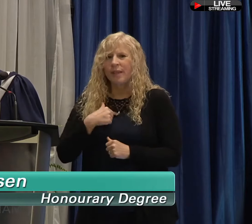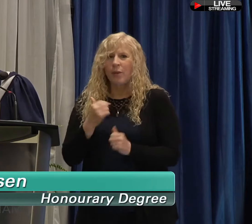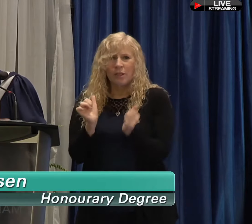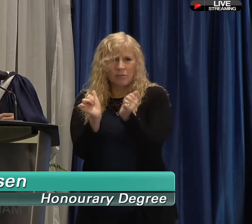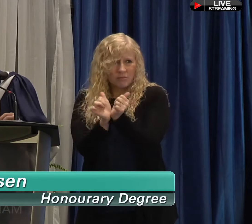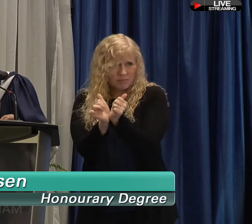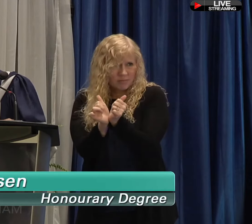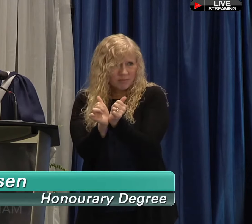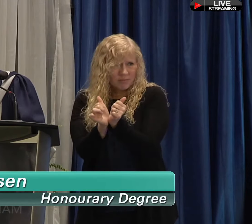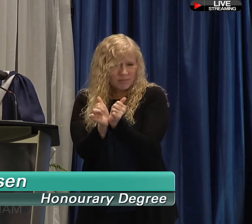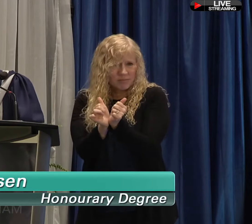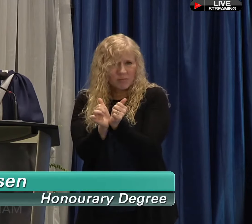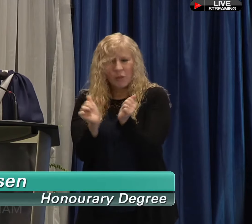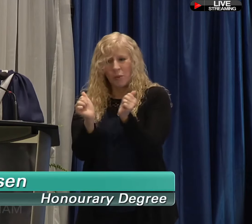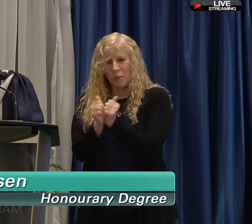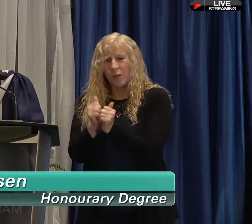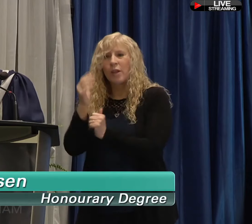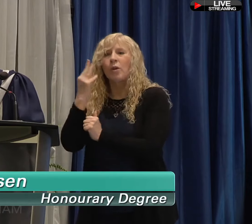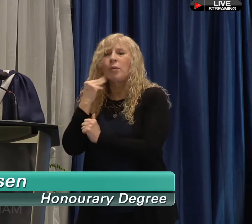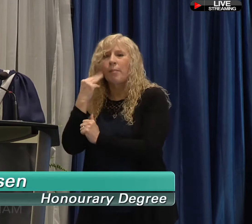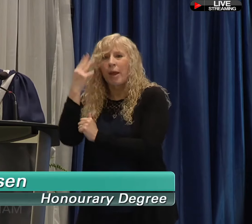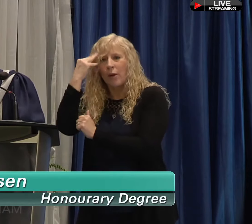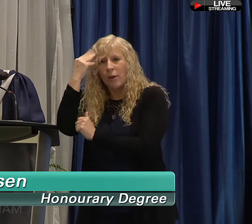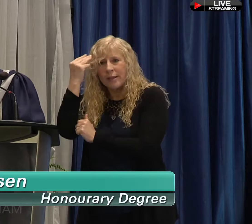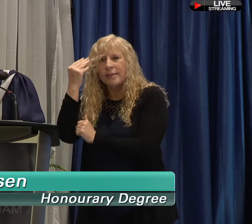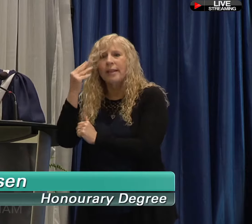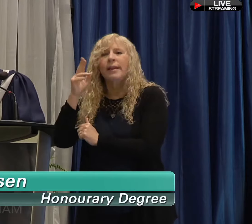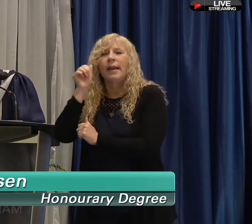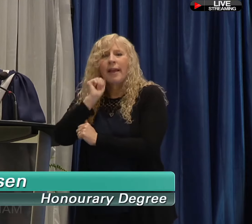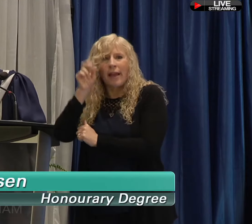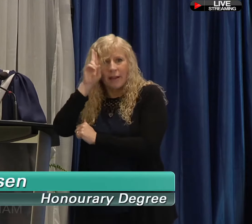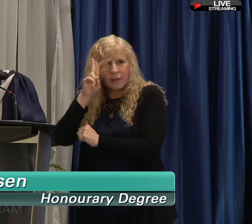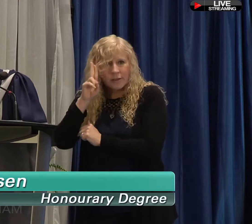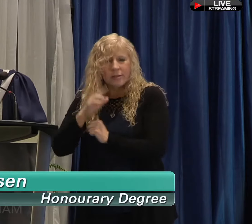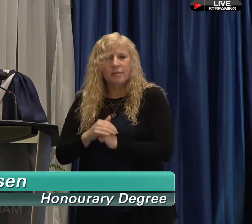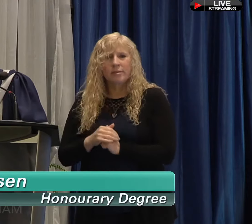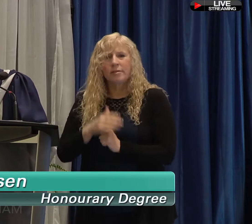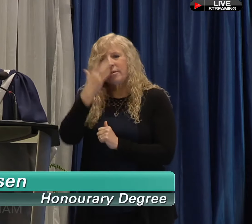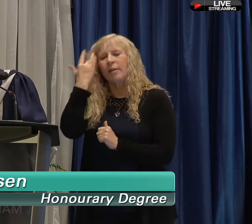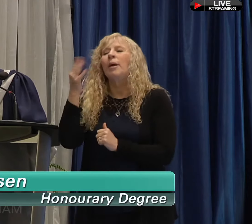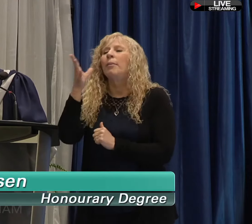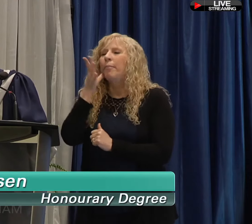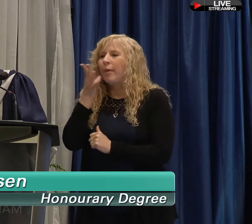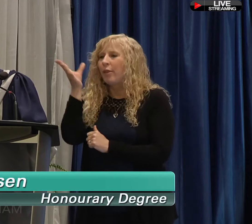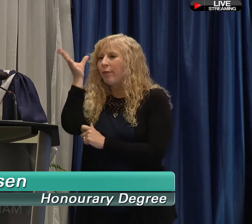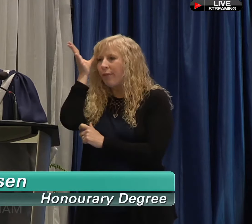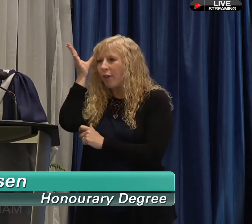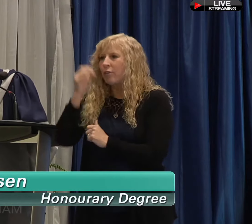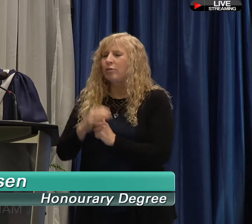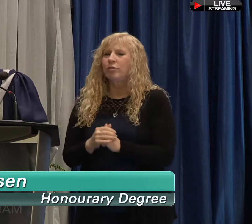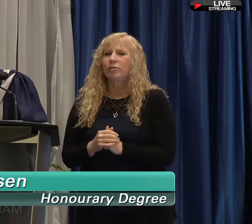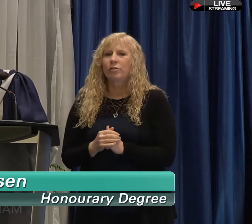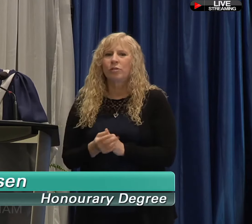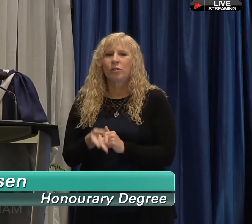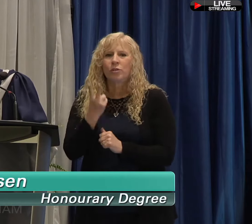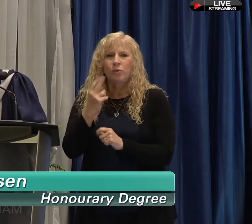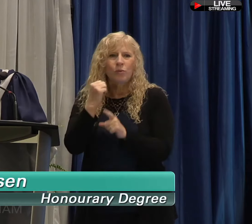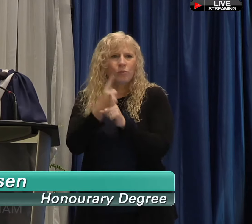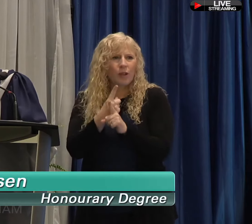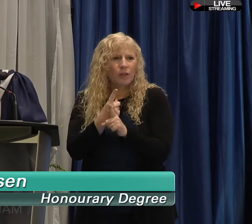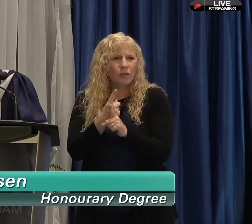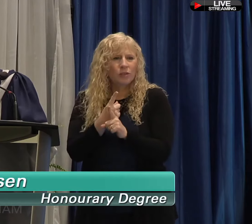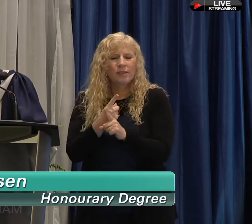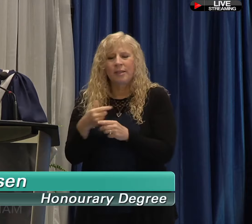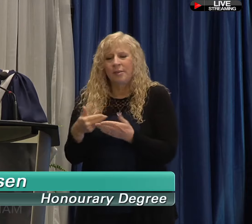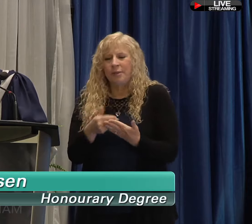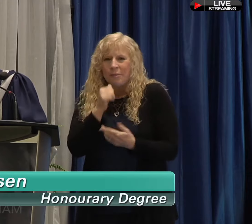arrested, along with my grandparents, my uncle and aunt, mother, father, two brothers and a baby